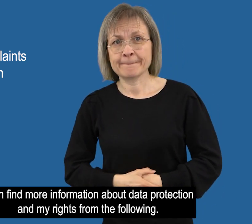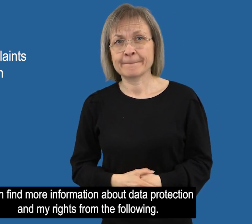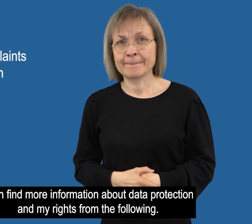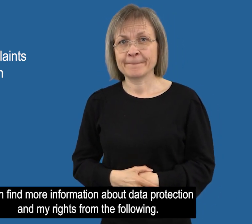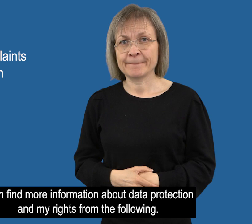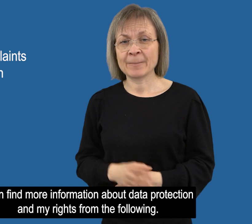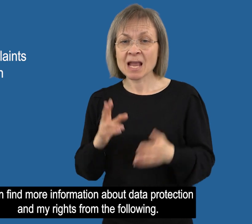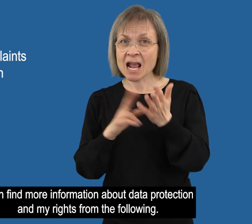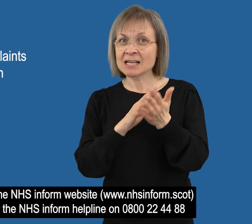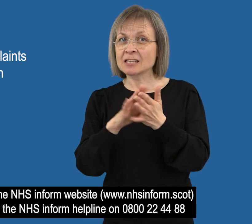NHS Inform website,